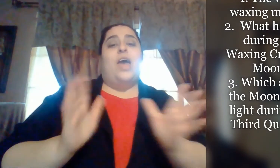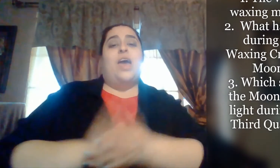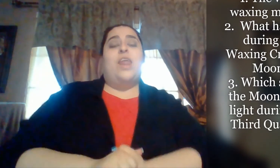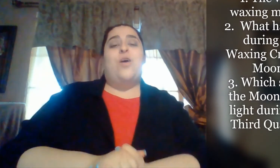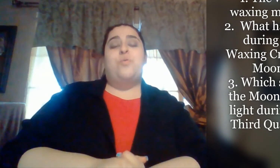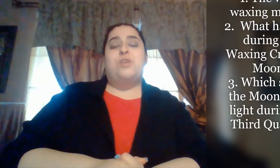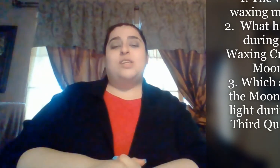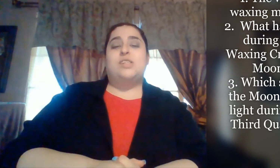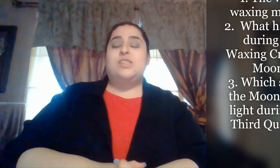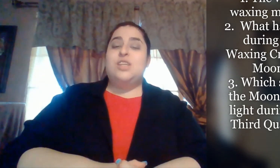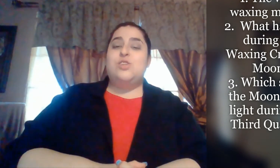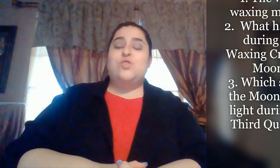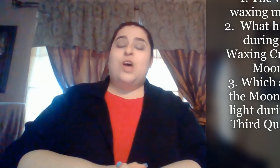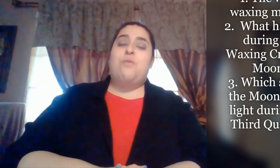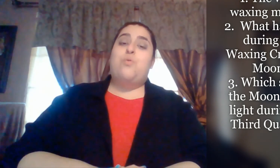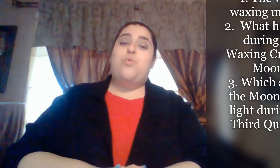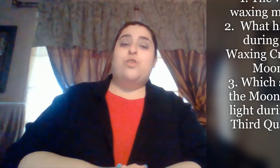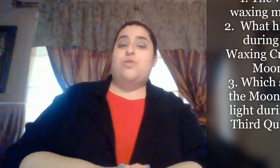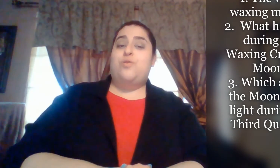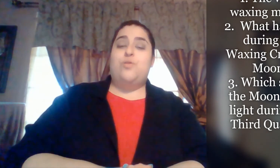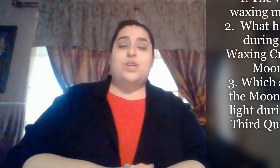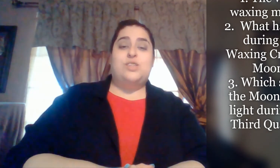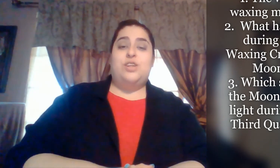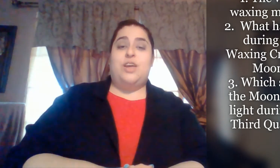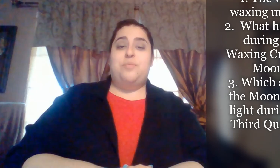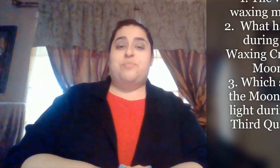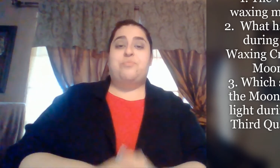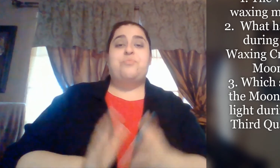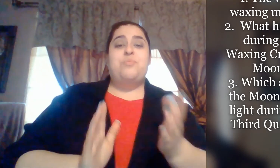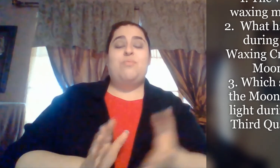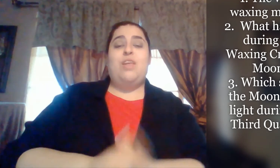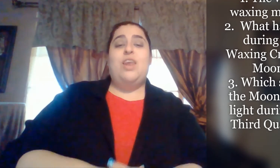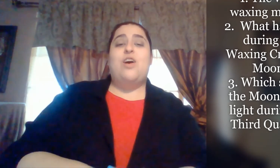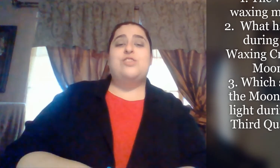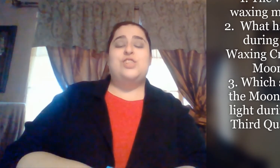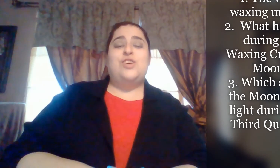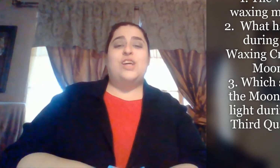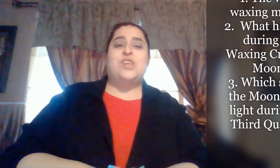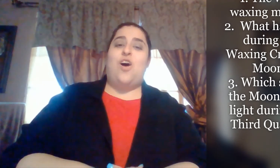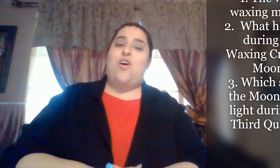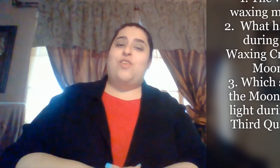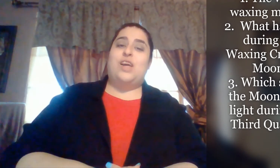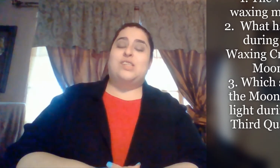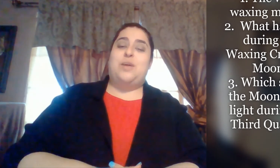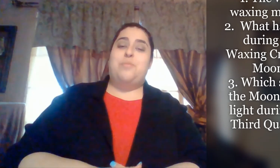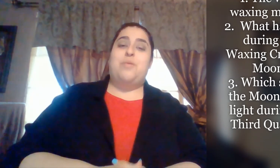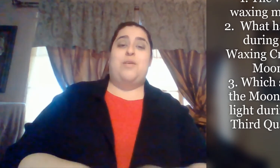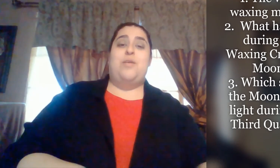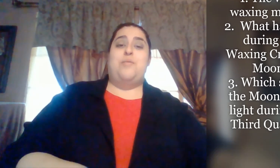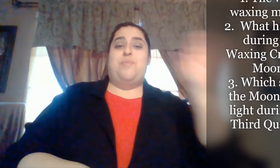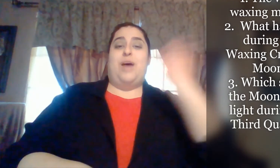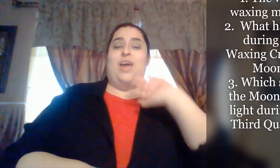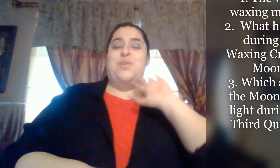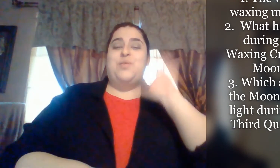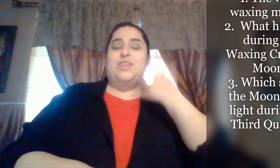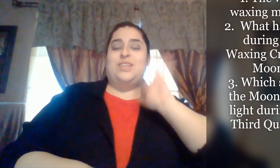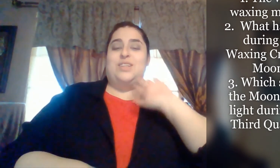And I hope you guys continue to have a wonderful rest of your day. And I'll see you guys all next time. Bye, everyone.